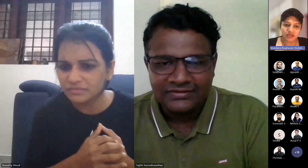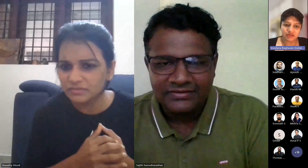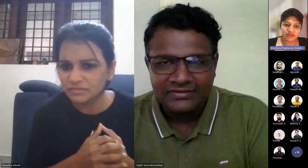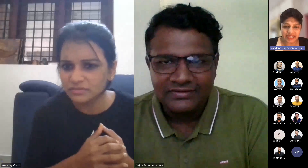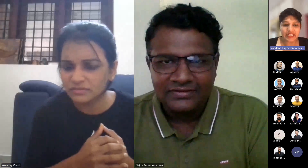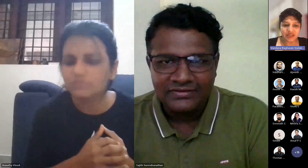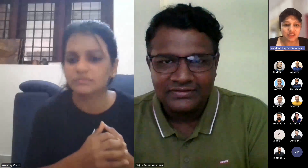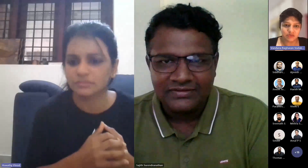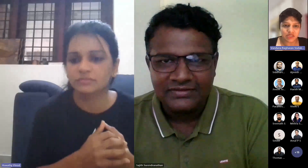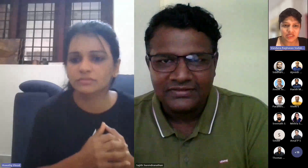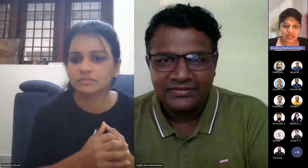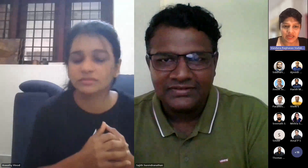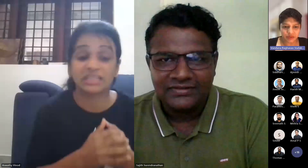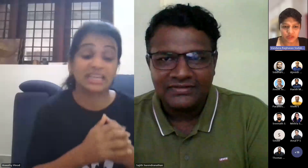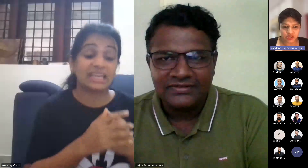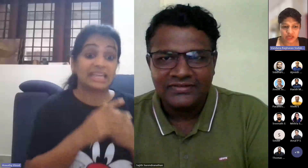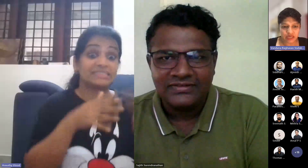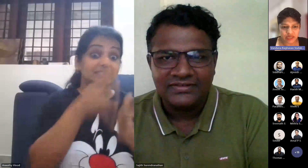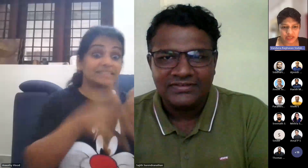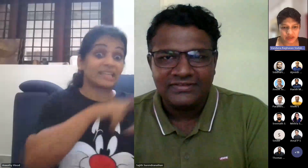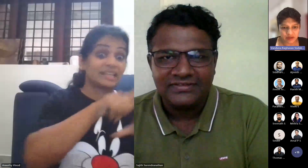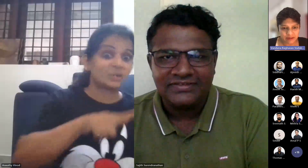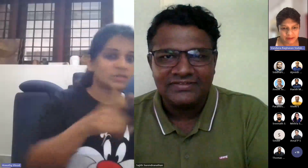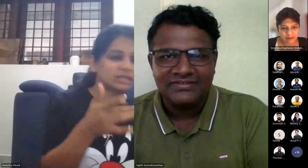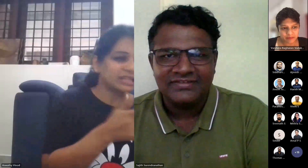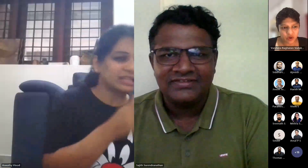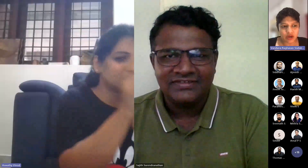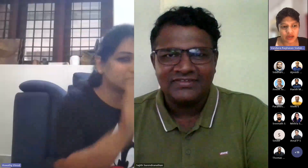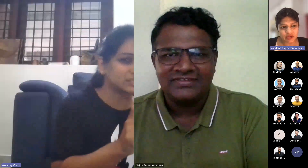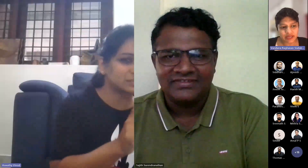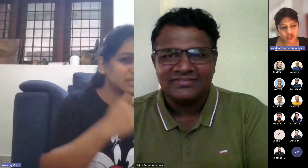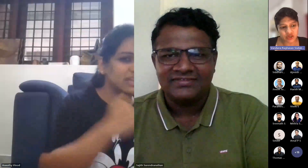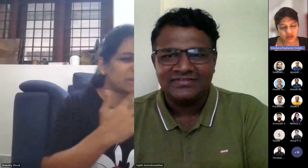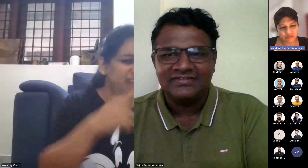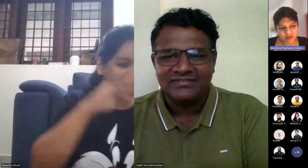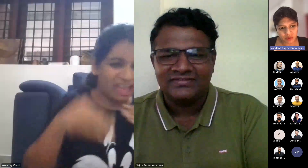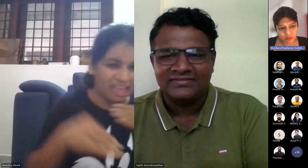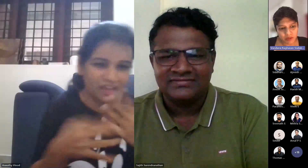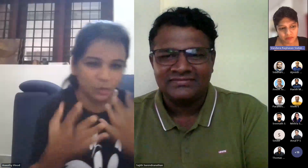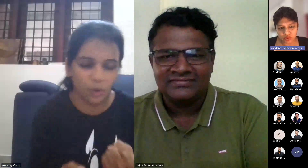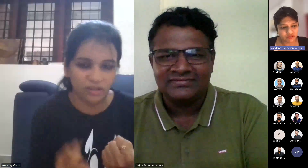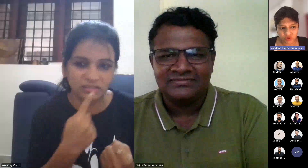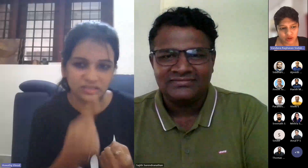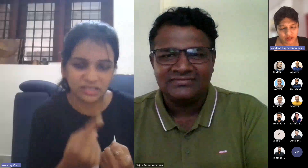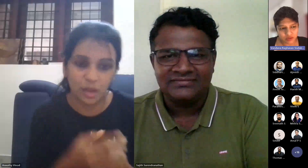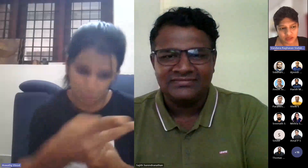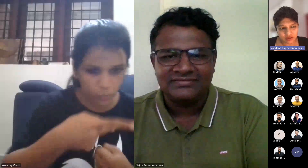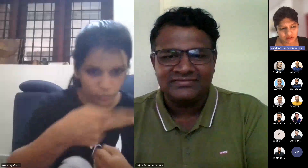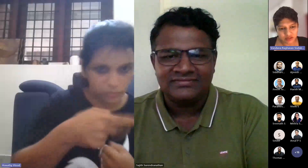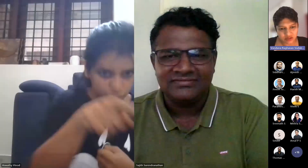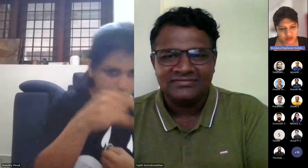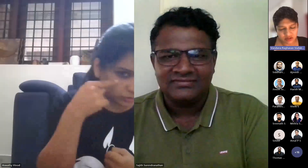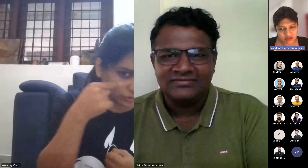uh, technical terms in sign language currently in India. I would like probably both of you to add to